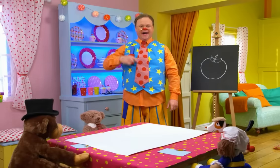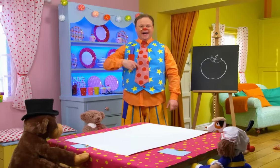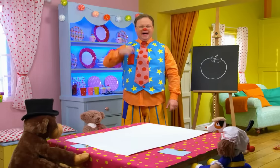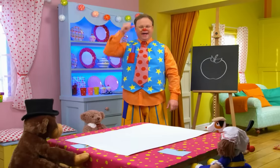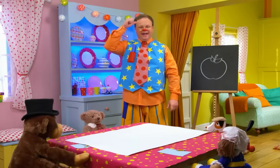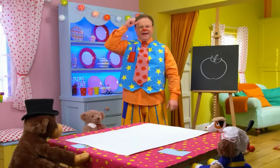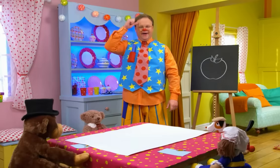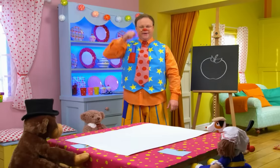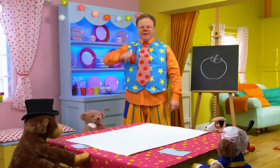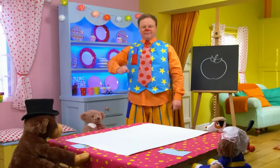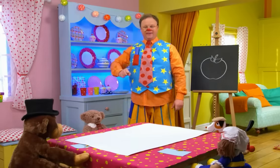I know!